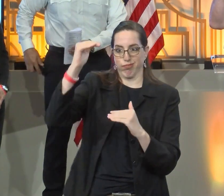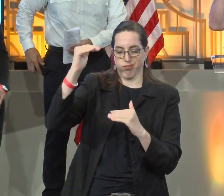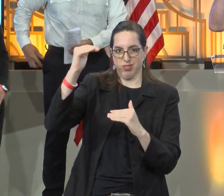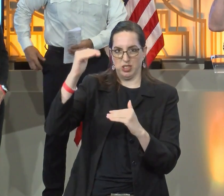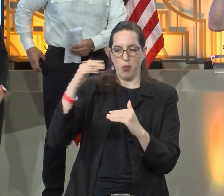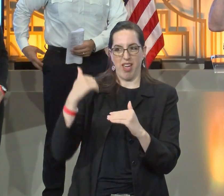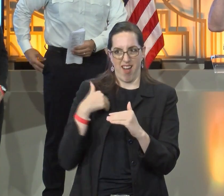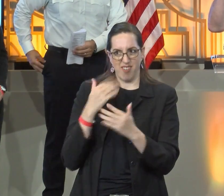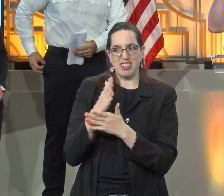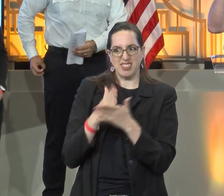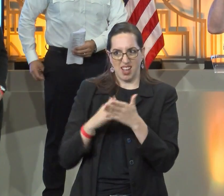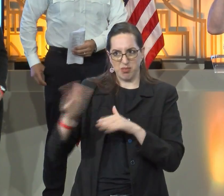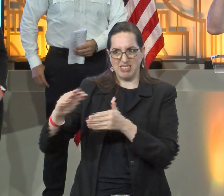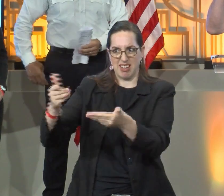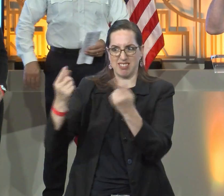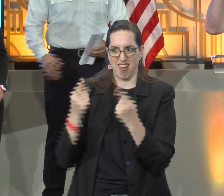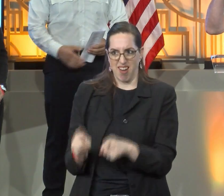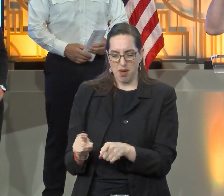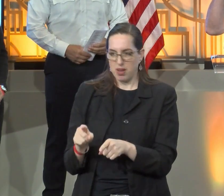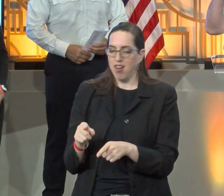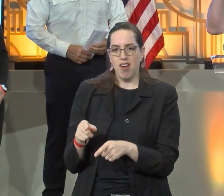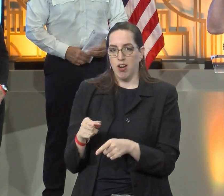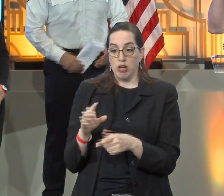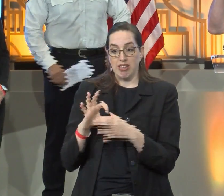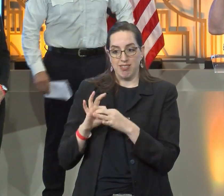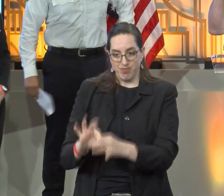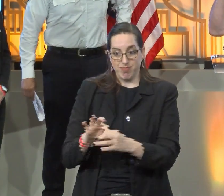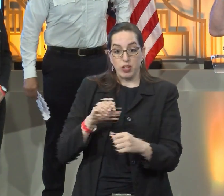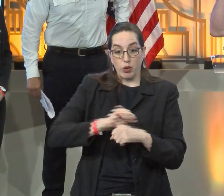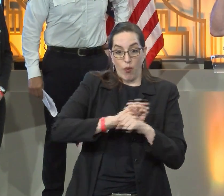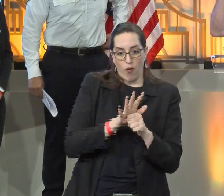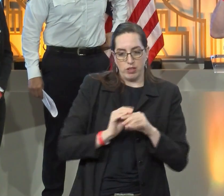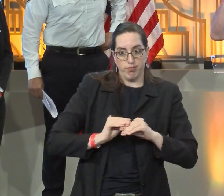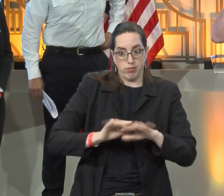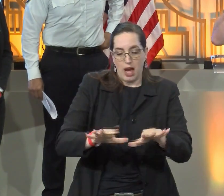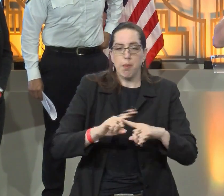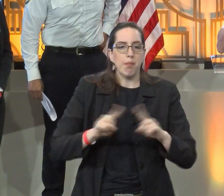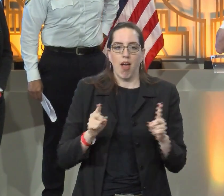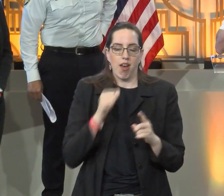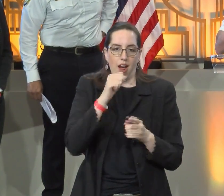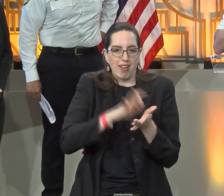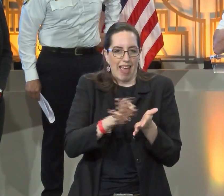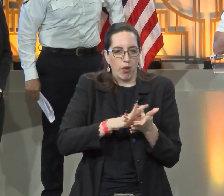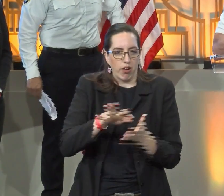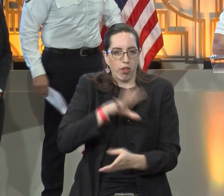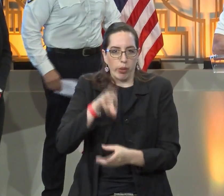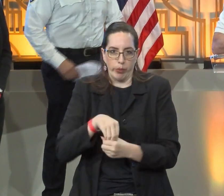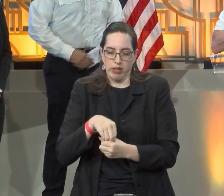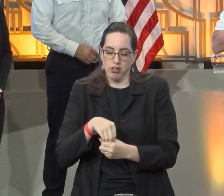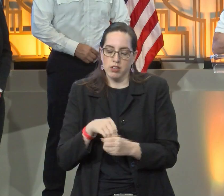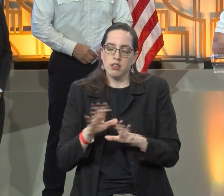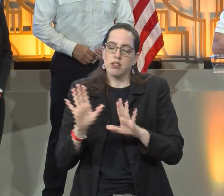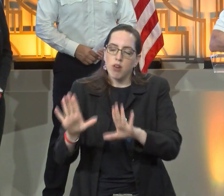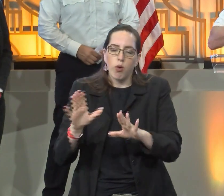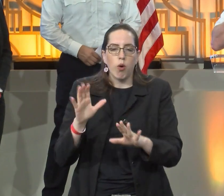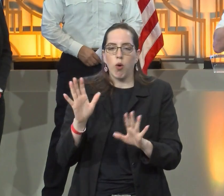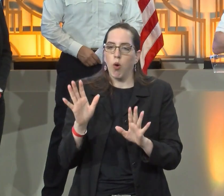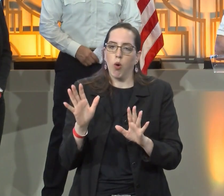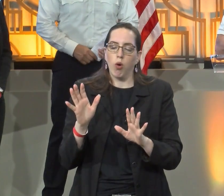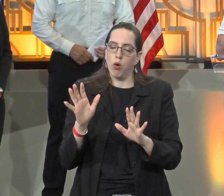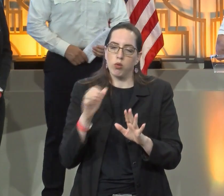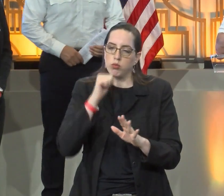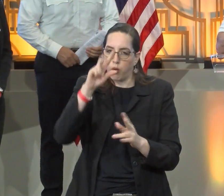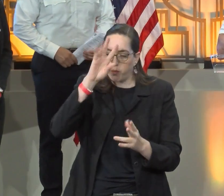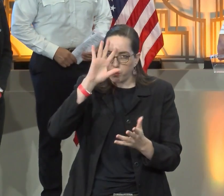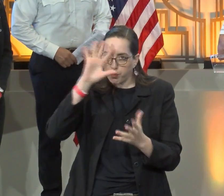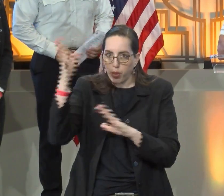delta of deaths that occur in communities that have COVID spreading that aren't necessarily being counted. So let us not for a moment think that because the